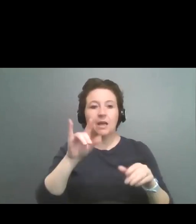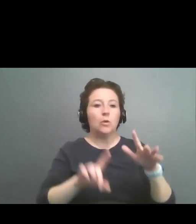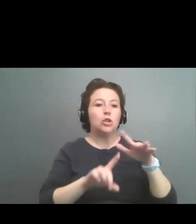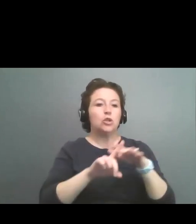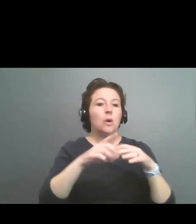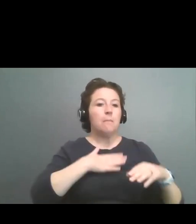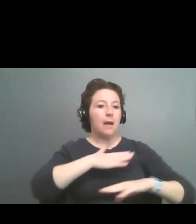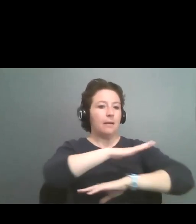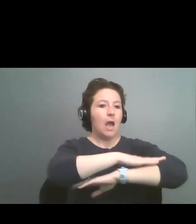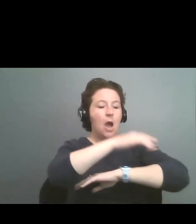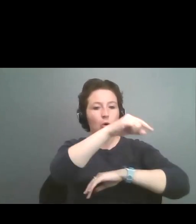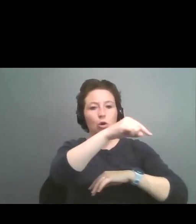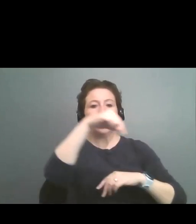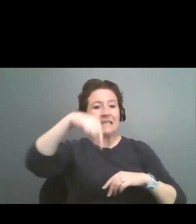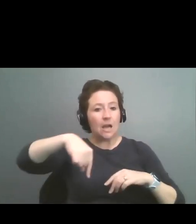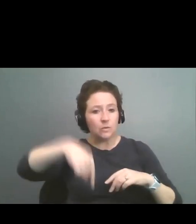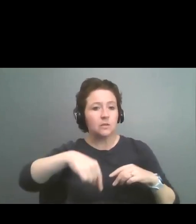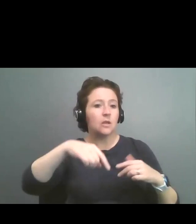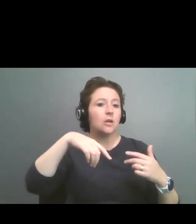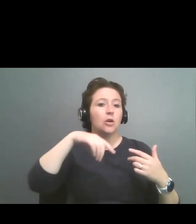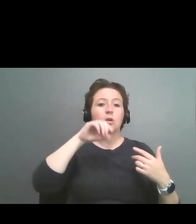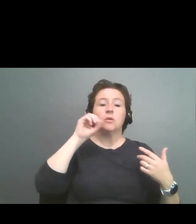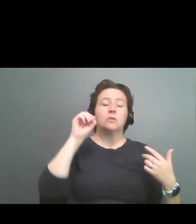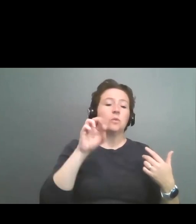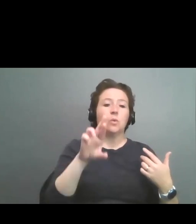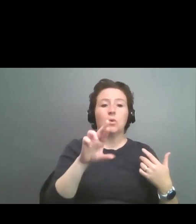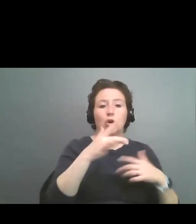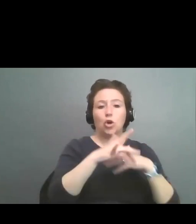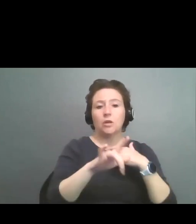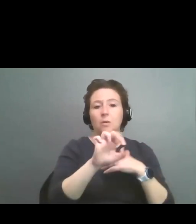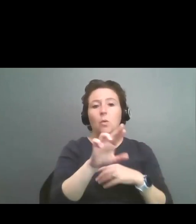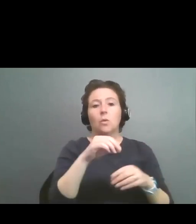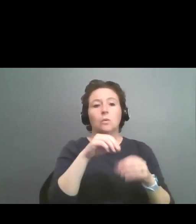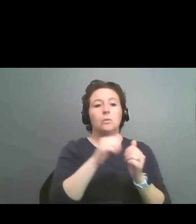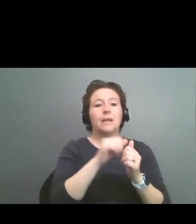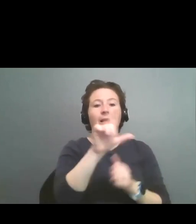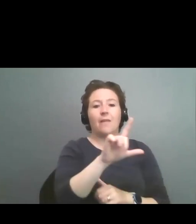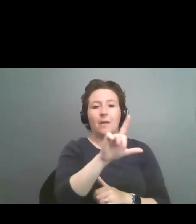counter, downstairs, early voting, or at any one of the library sites.